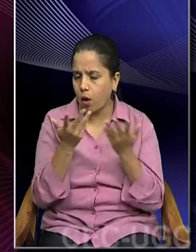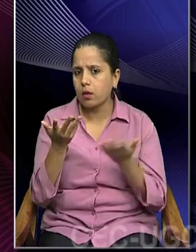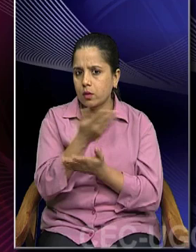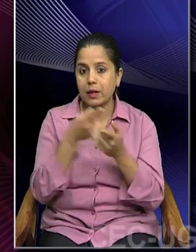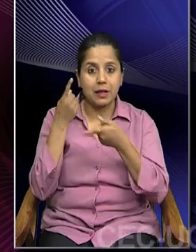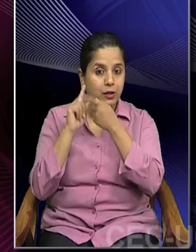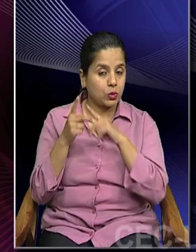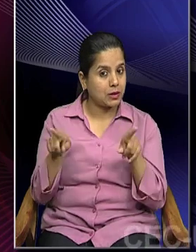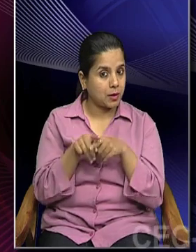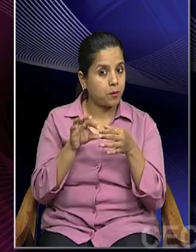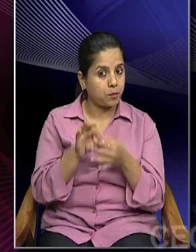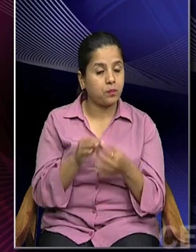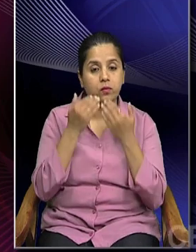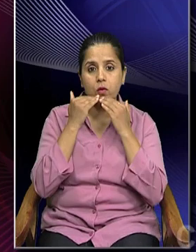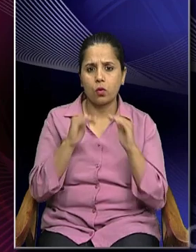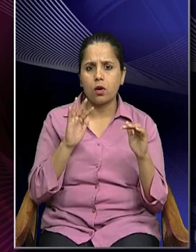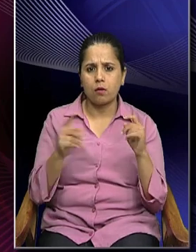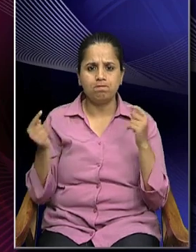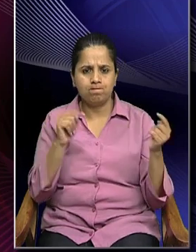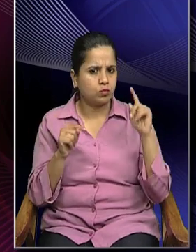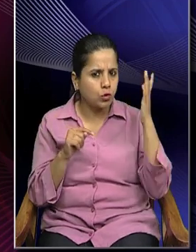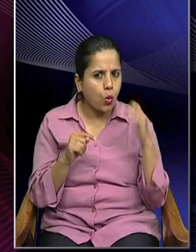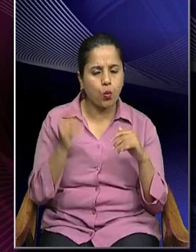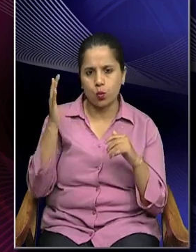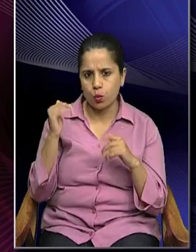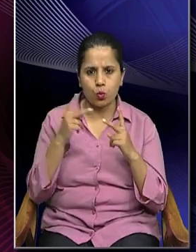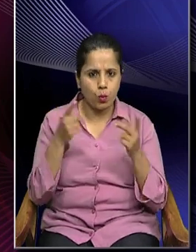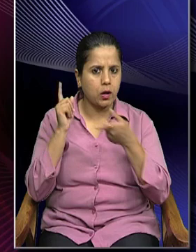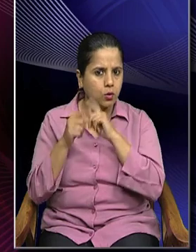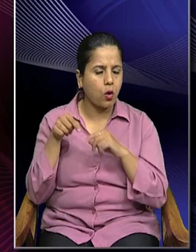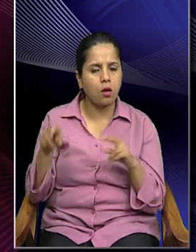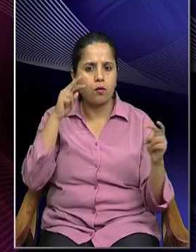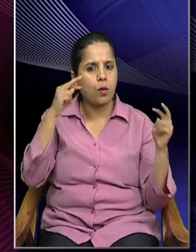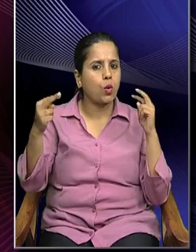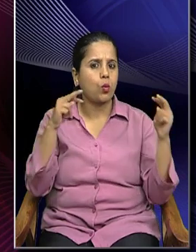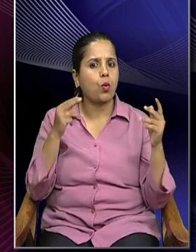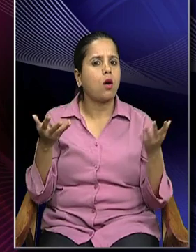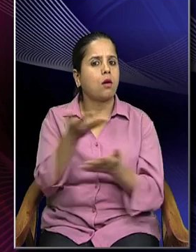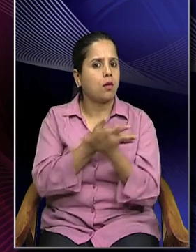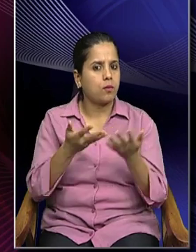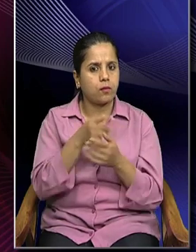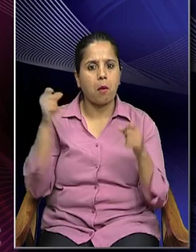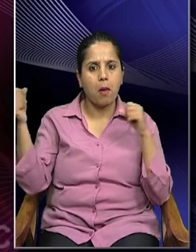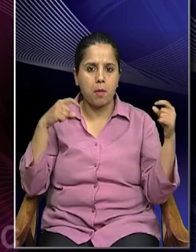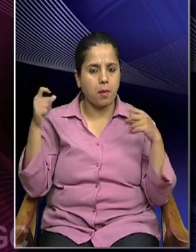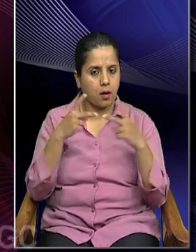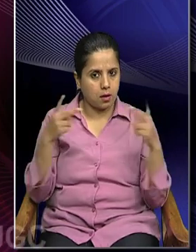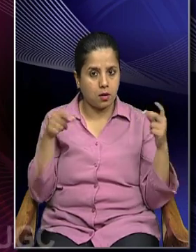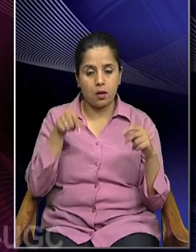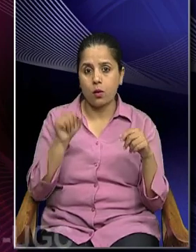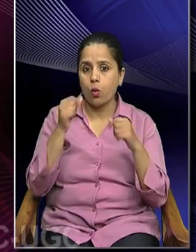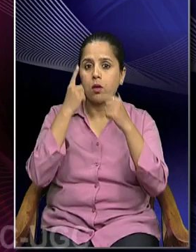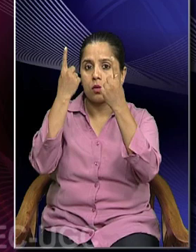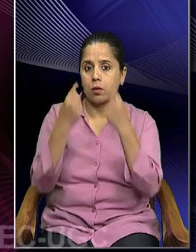history, the students debate a historical perspective and are assessed on